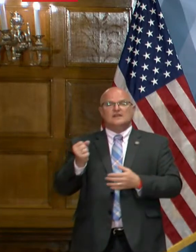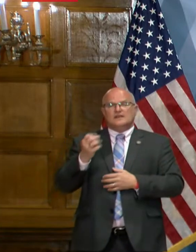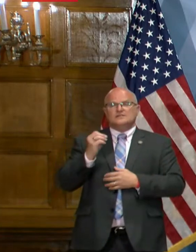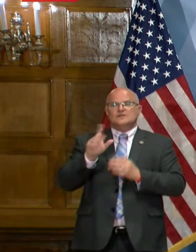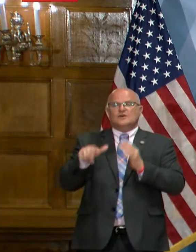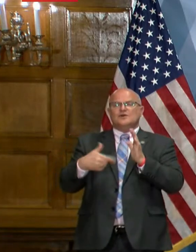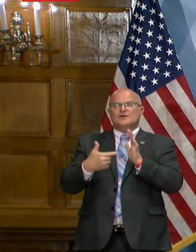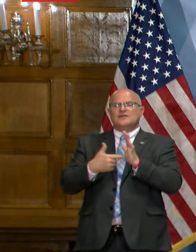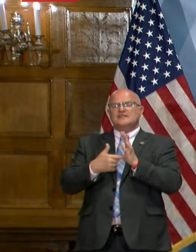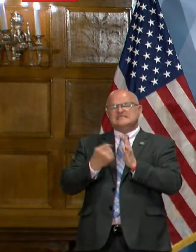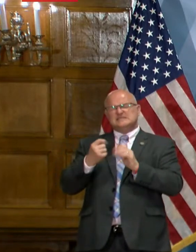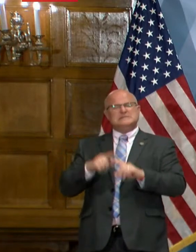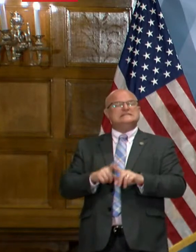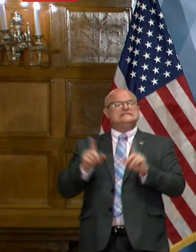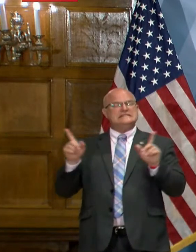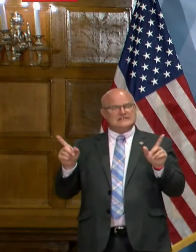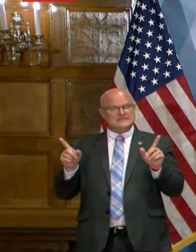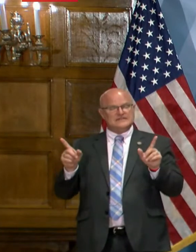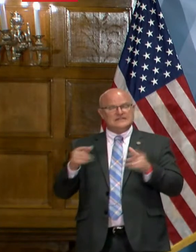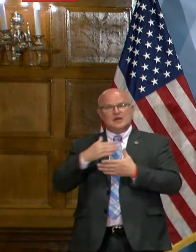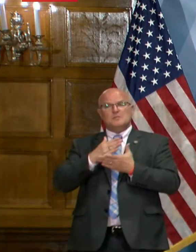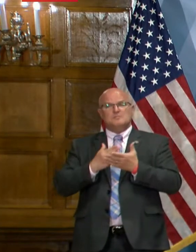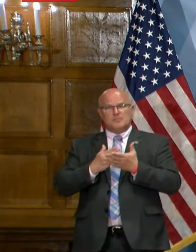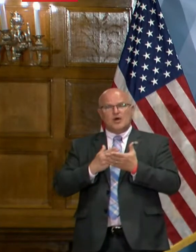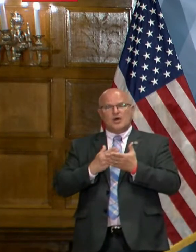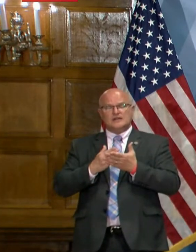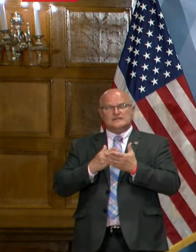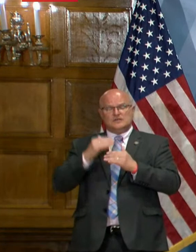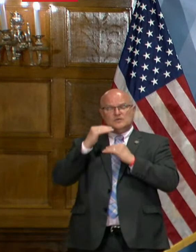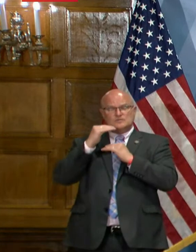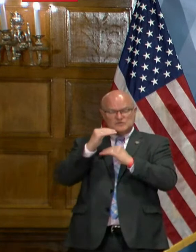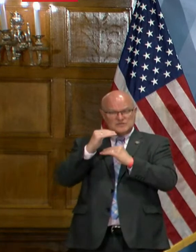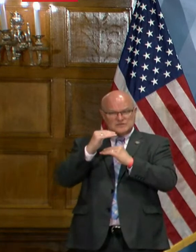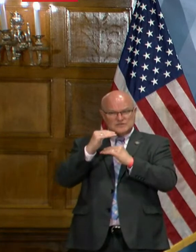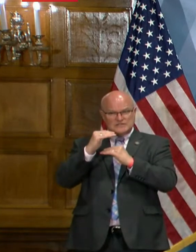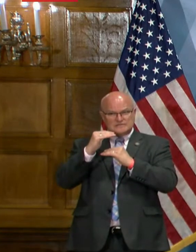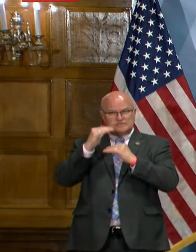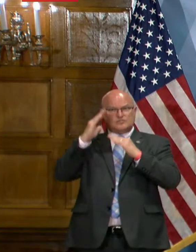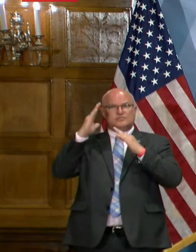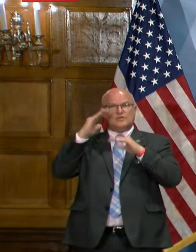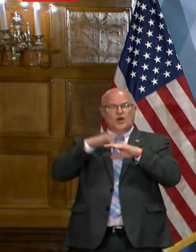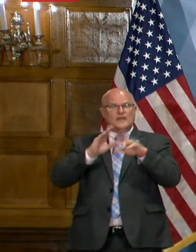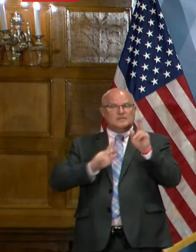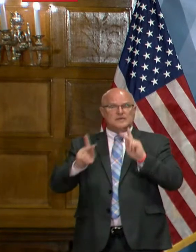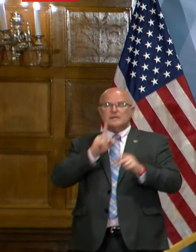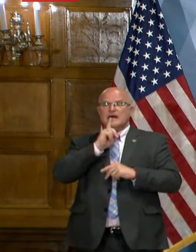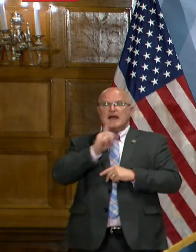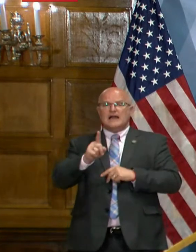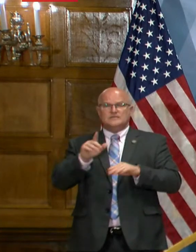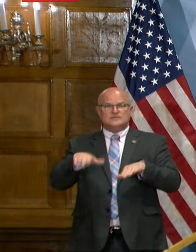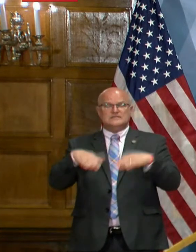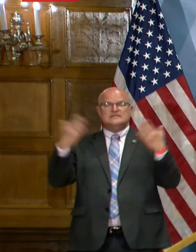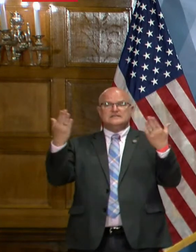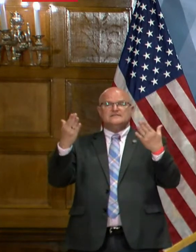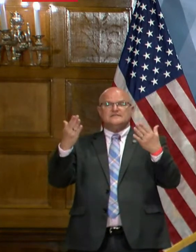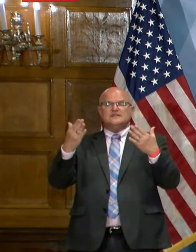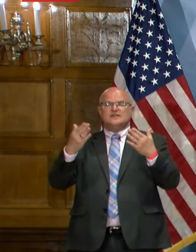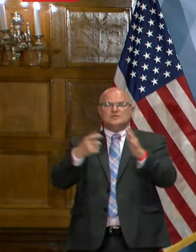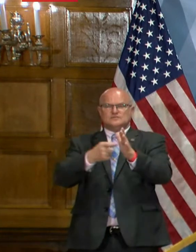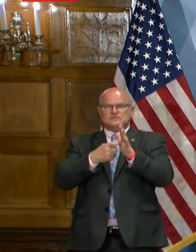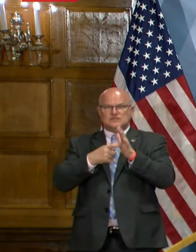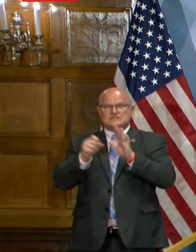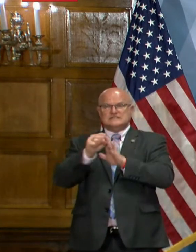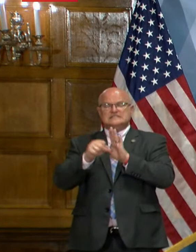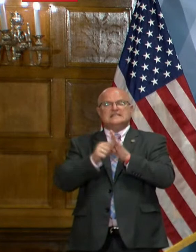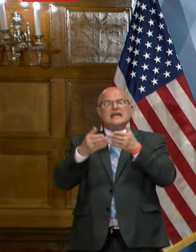So this is a little bit different, and that's part of lifting restrictions. When we lift restrictions on our citizens, we actually are lifting restrictions from